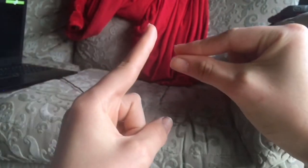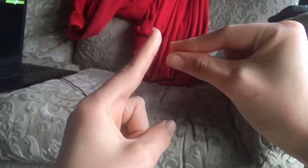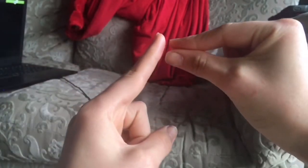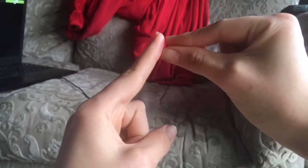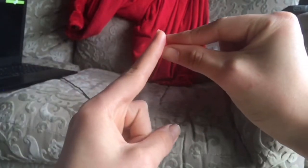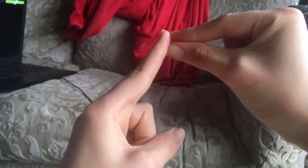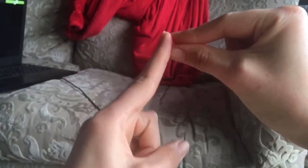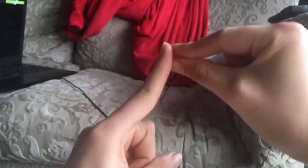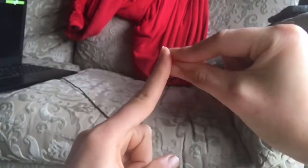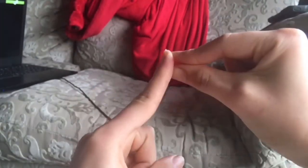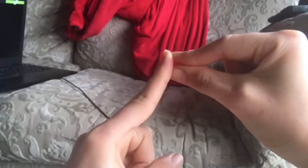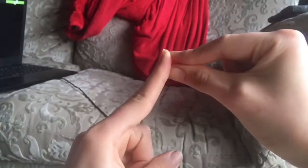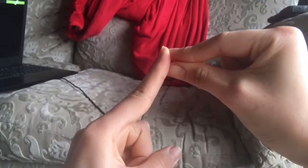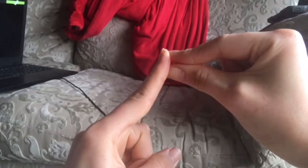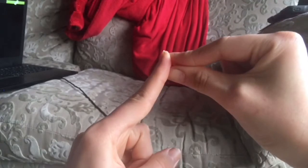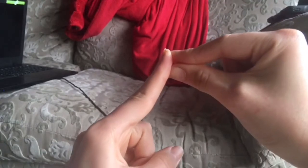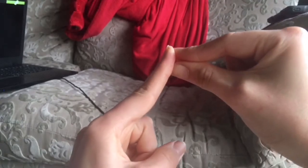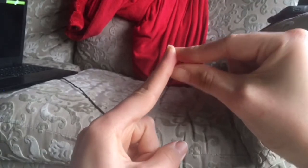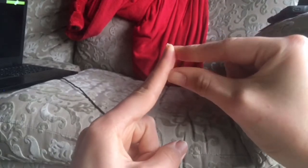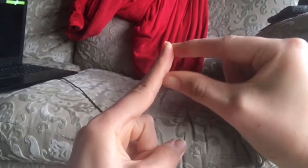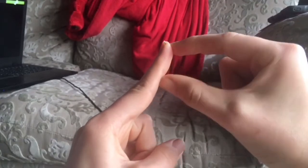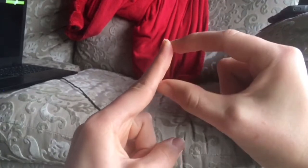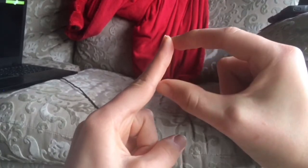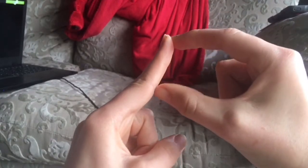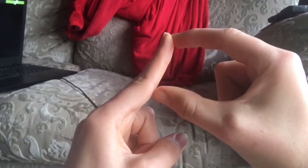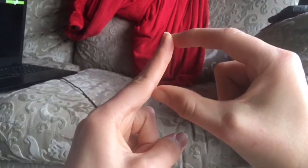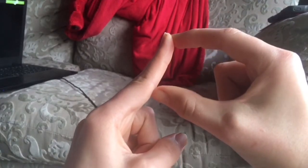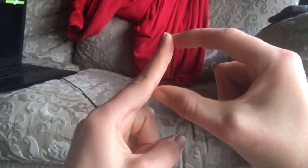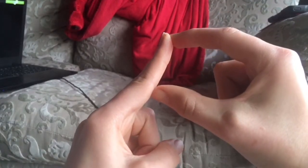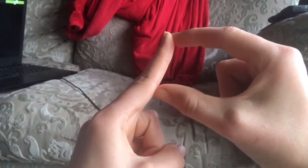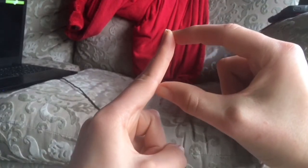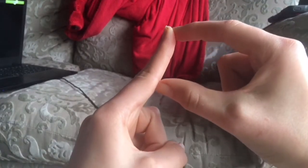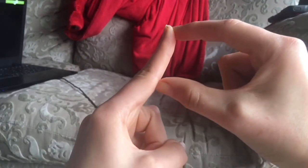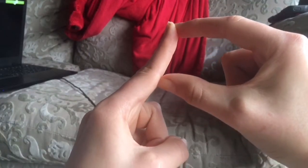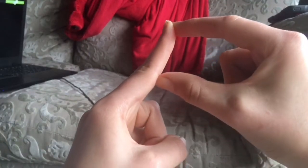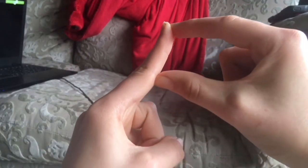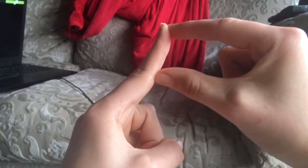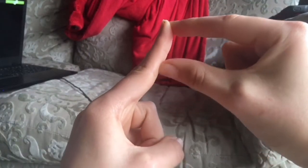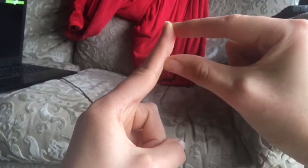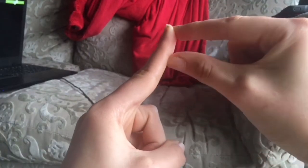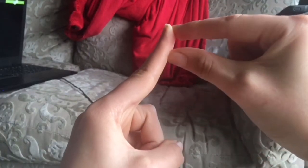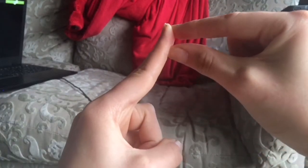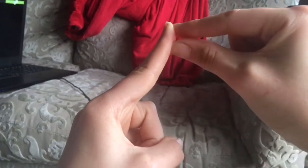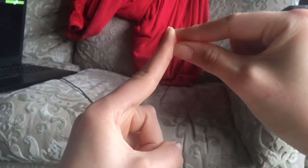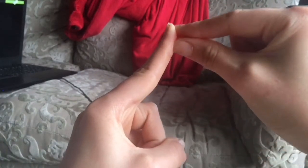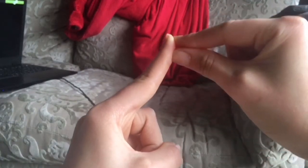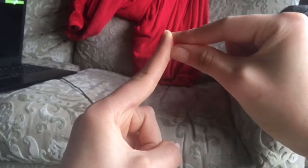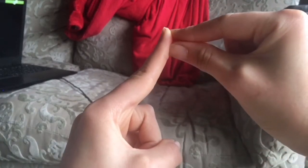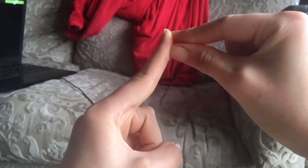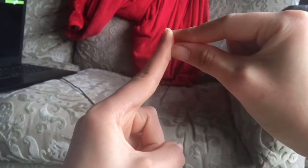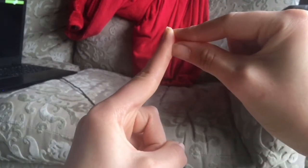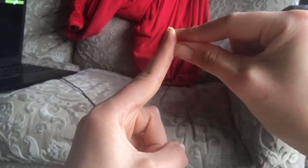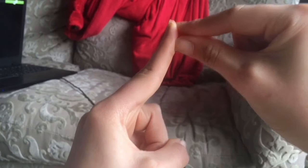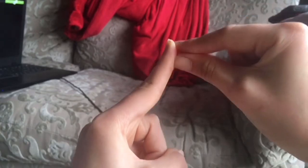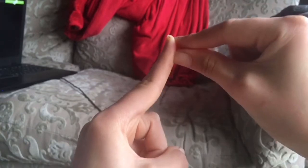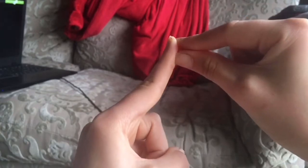to pop those on there. So if you open it wide, it looks a bit like a P, but we're going to close it shut, and that's how you do